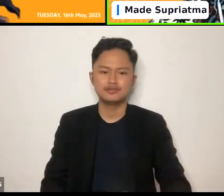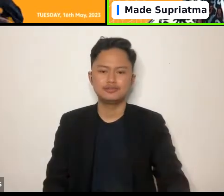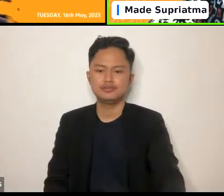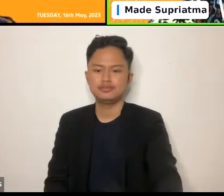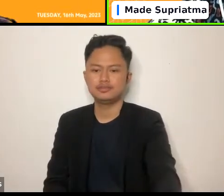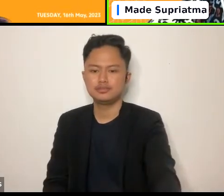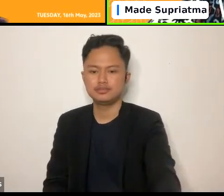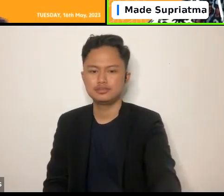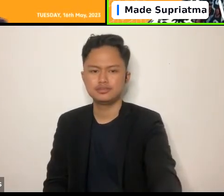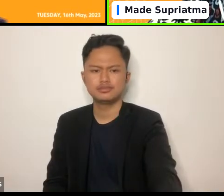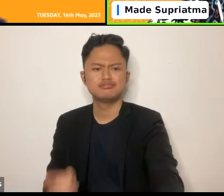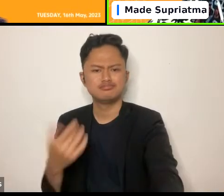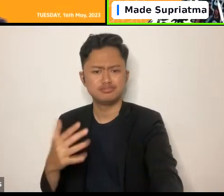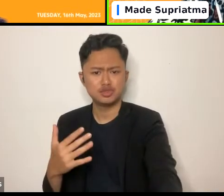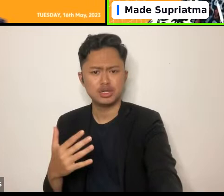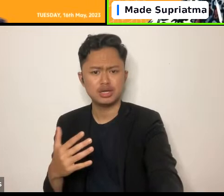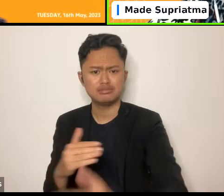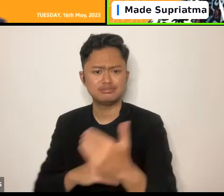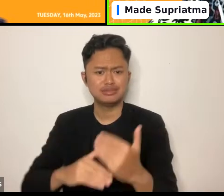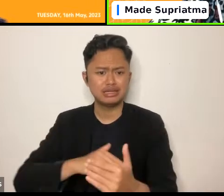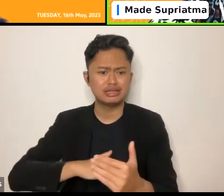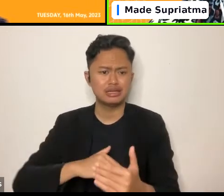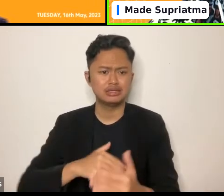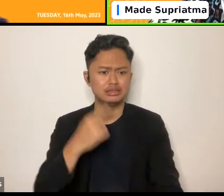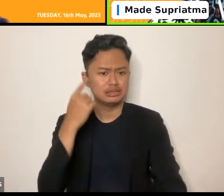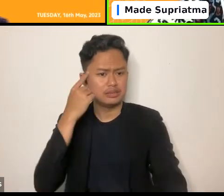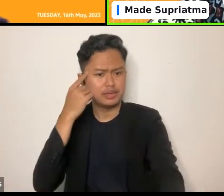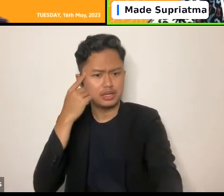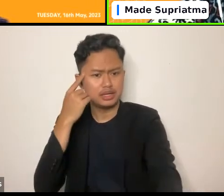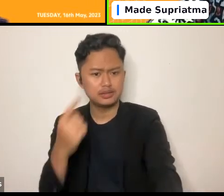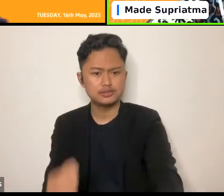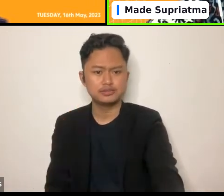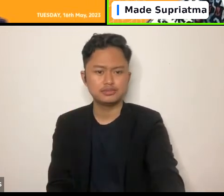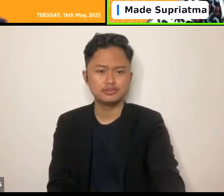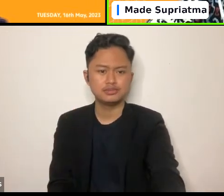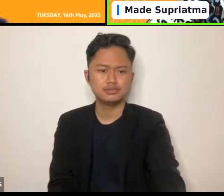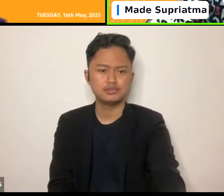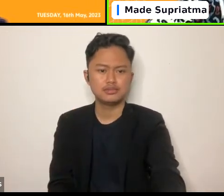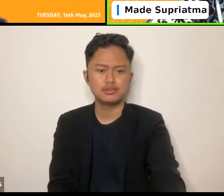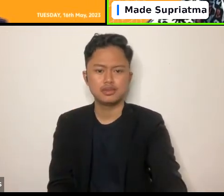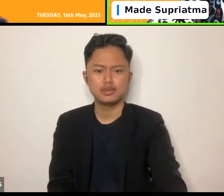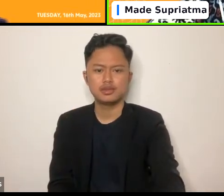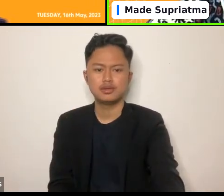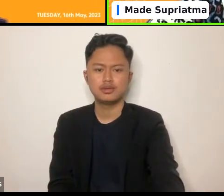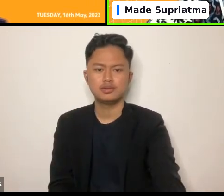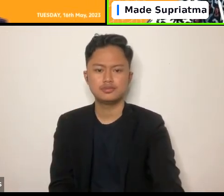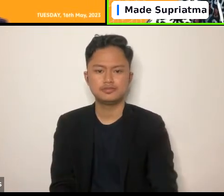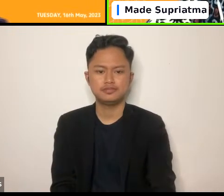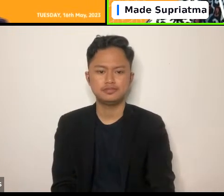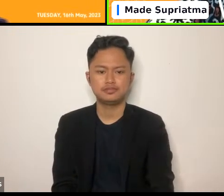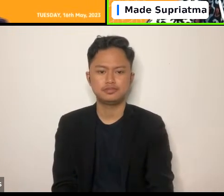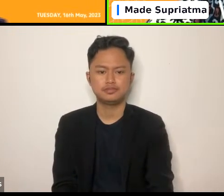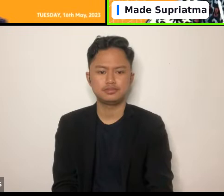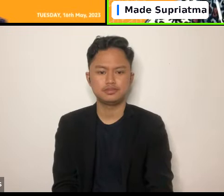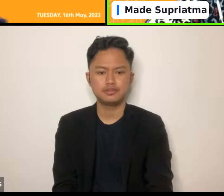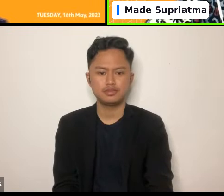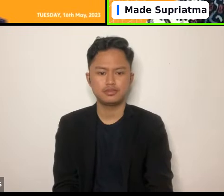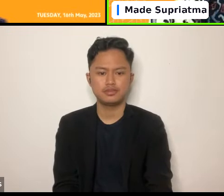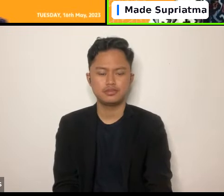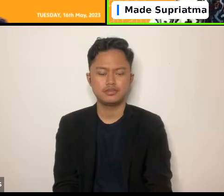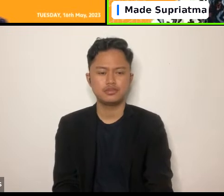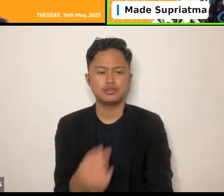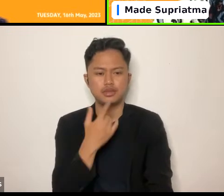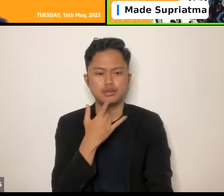It's amazing. I think, I don't know, something is very wrong in the Indonesian side.